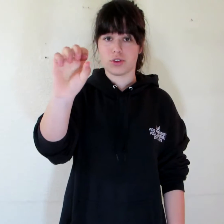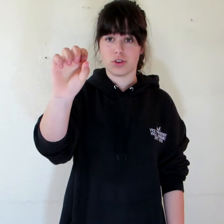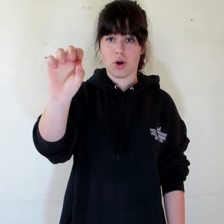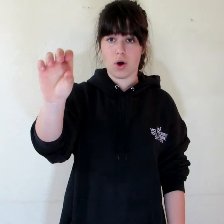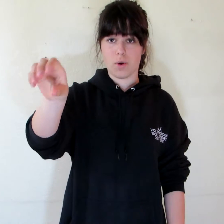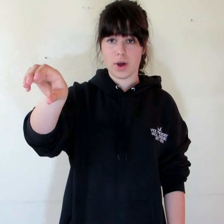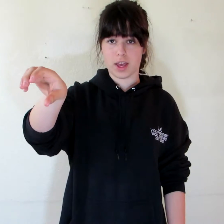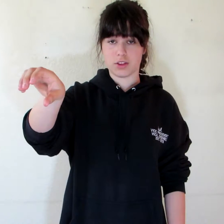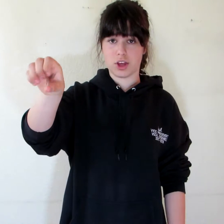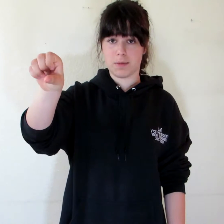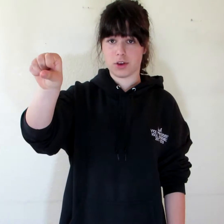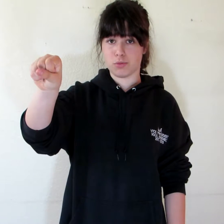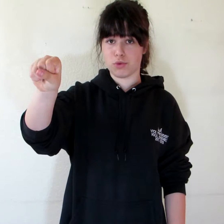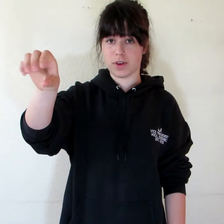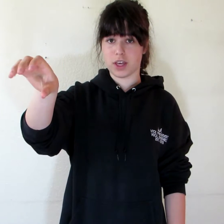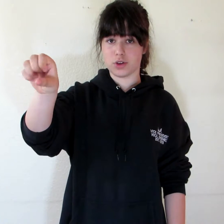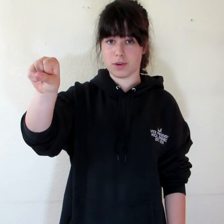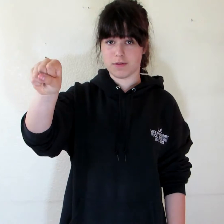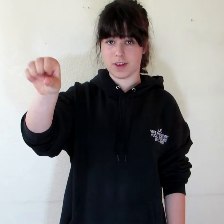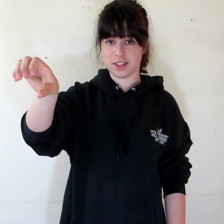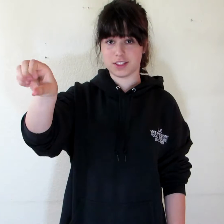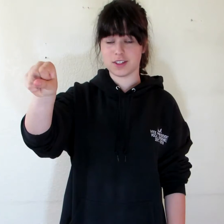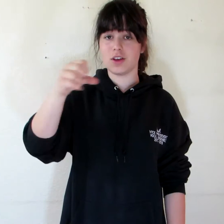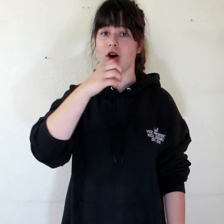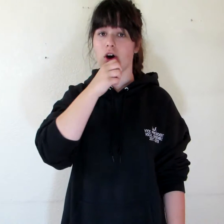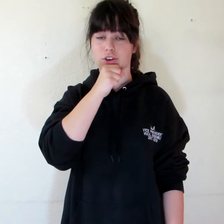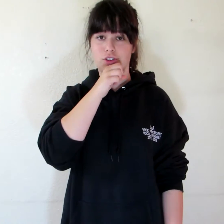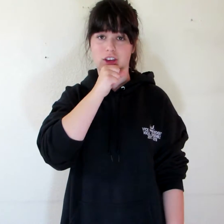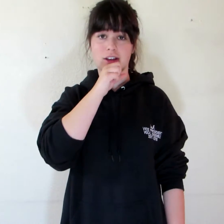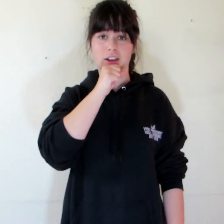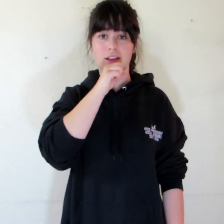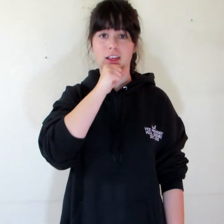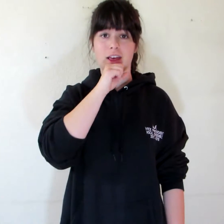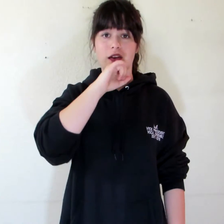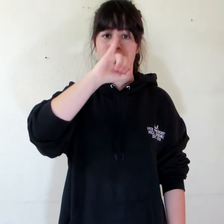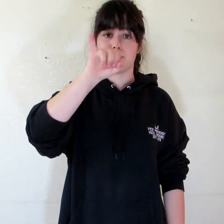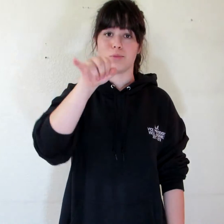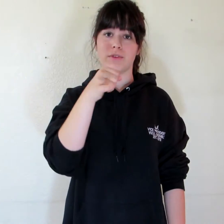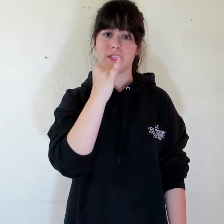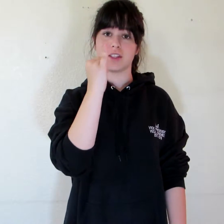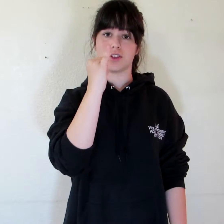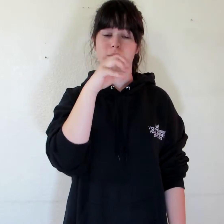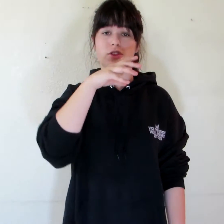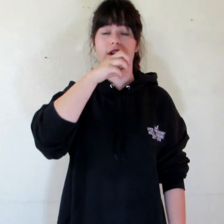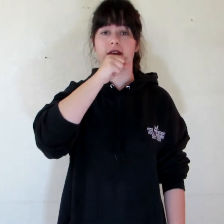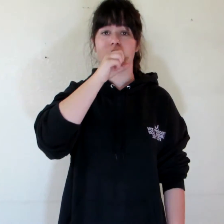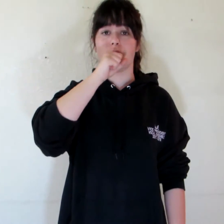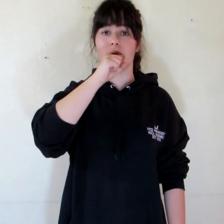is an O hand shape that you're moving into a fist on your chin, and then moving this into a J,